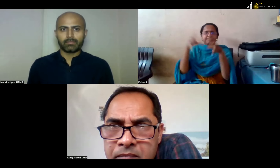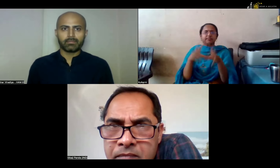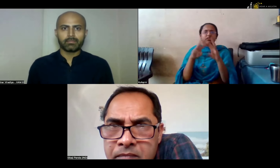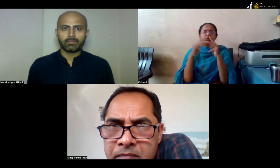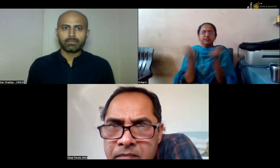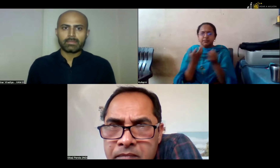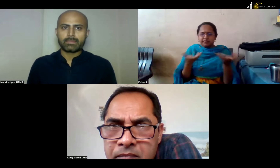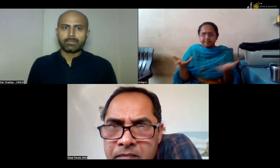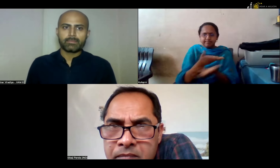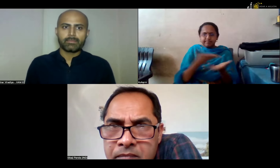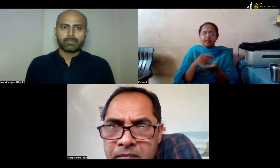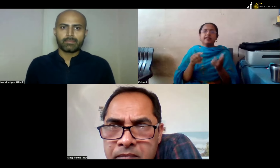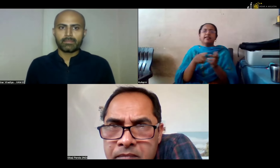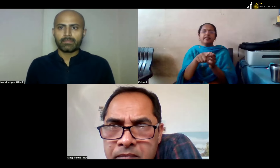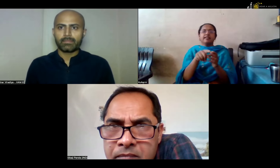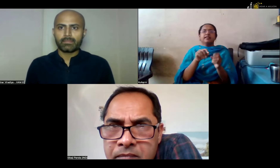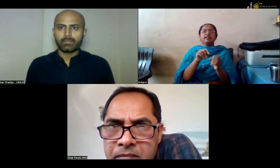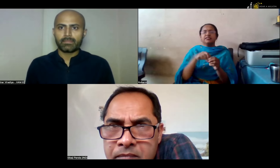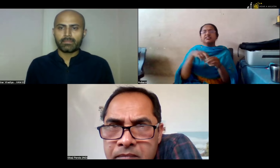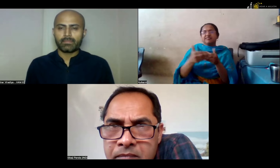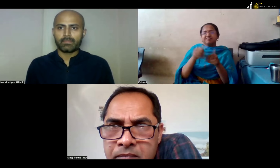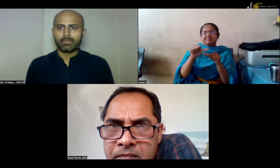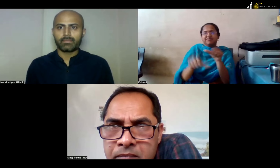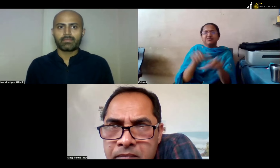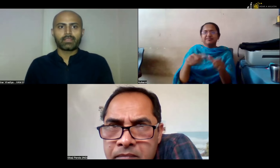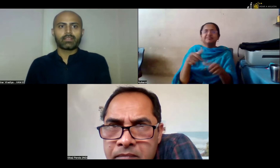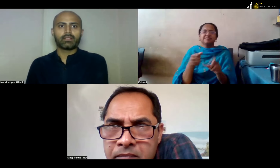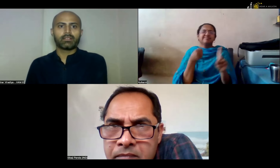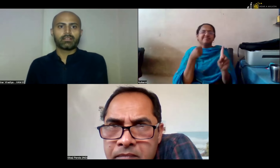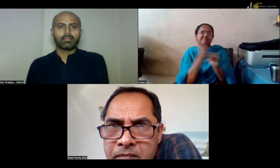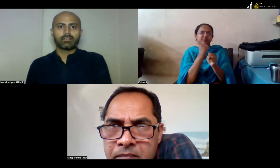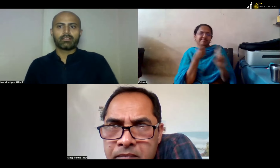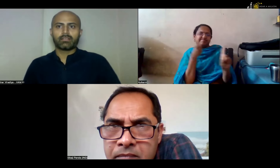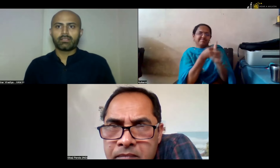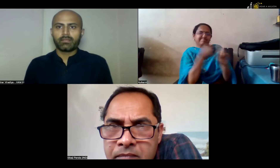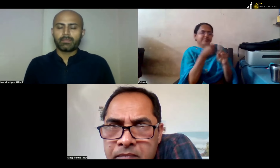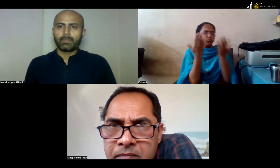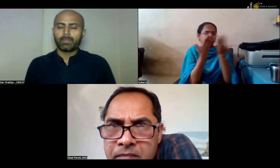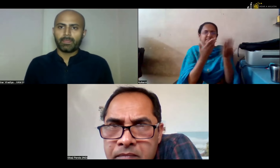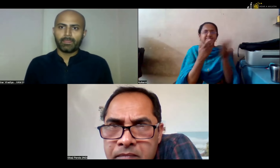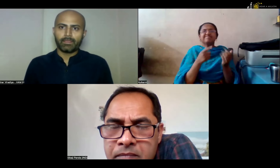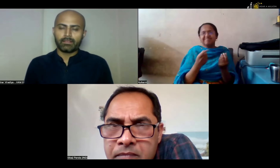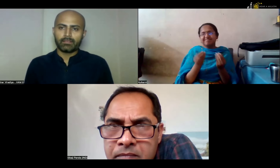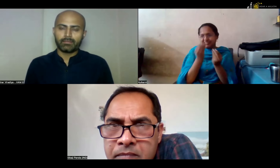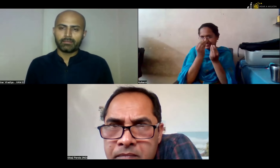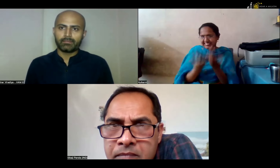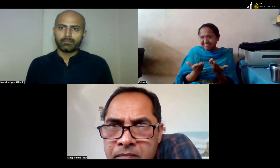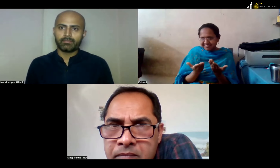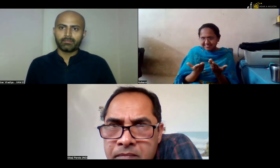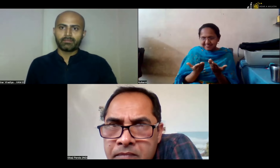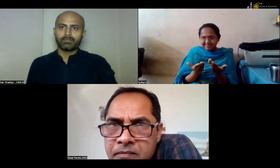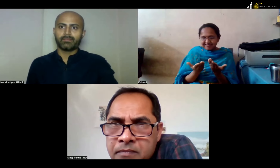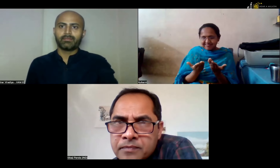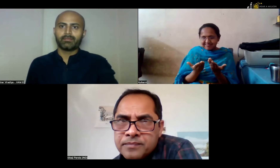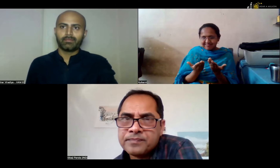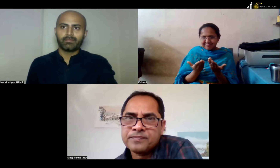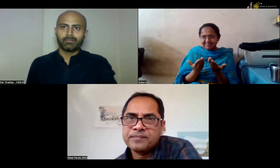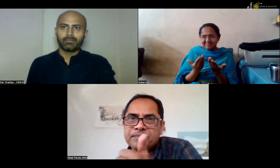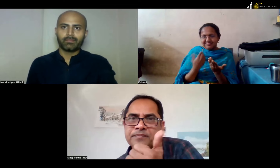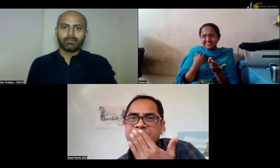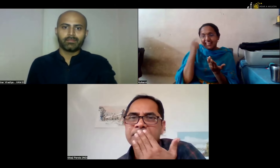tell them about the success stories. We need to get the parents together from various states, and that's